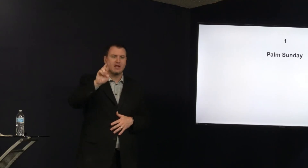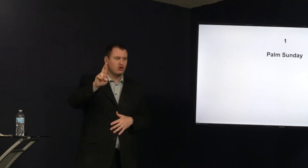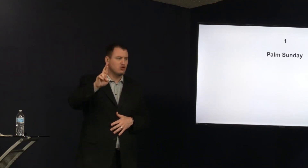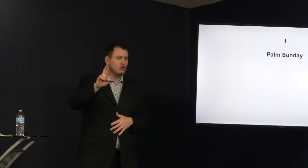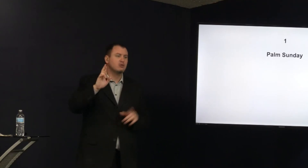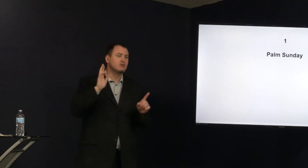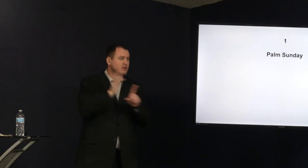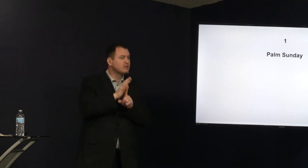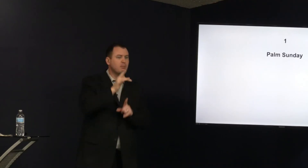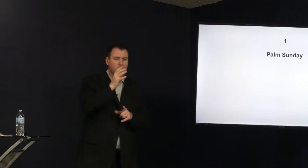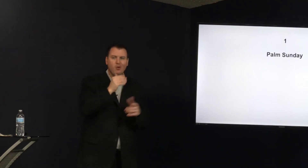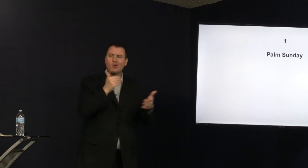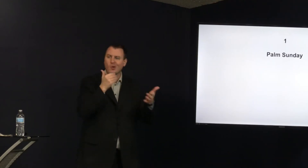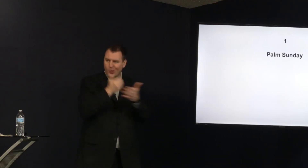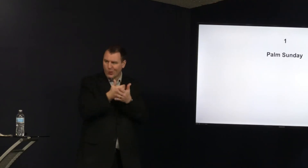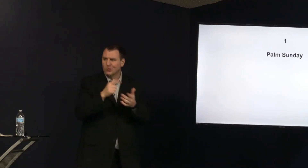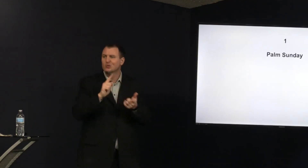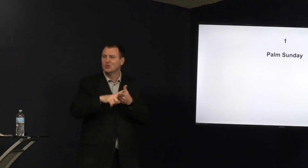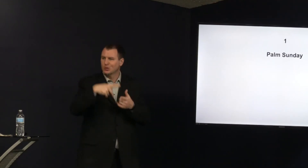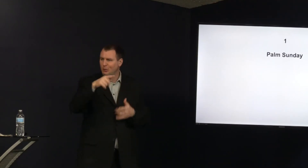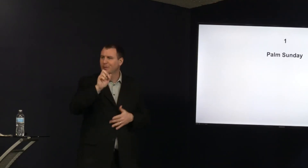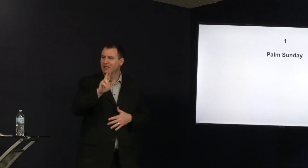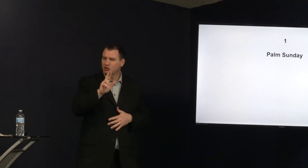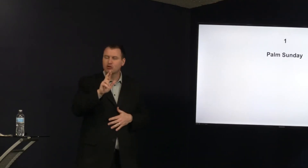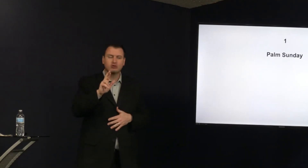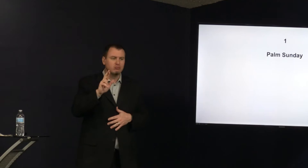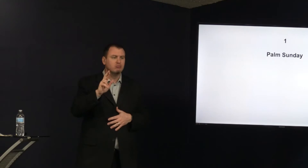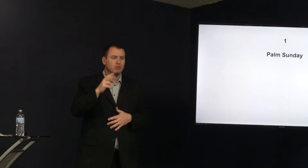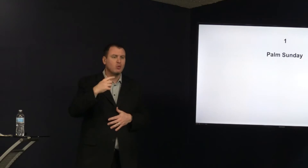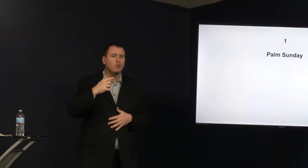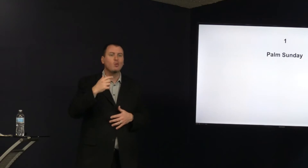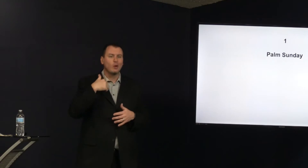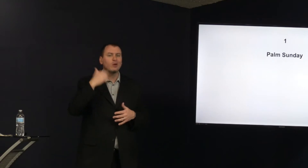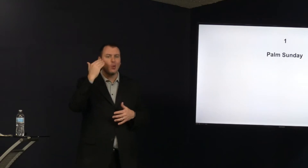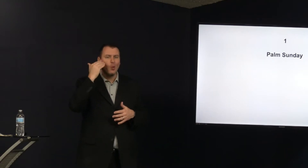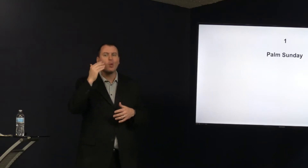mother knew Peter. His mother was close to Peter.